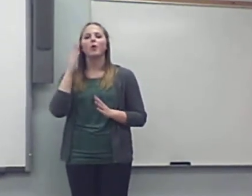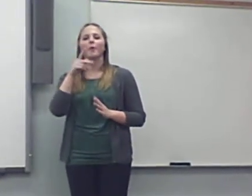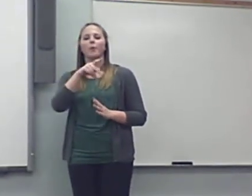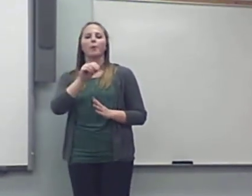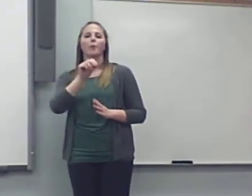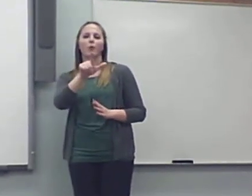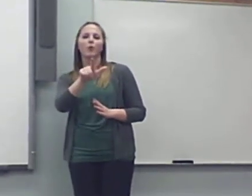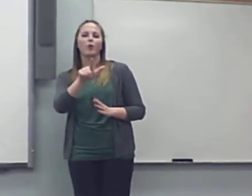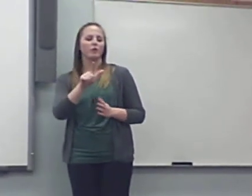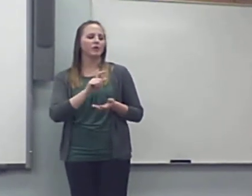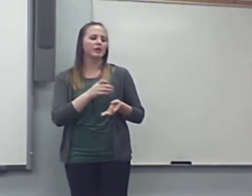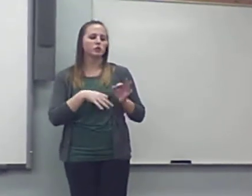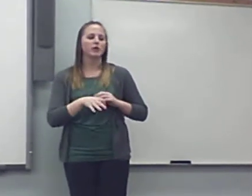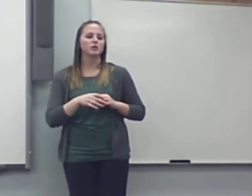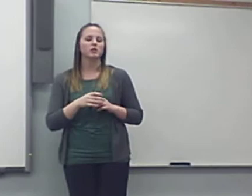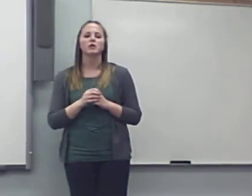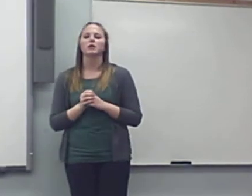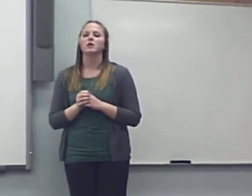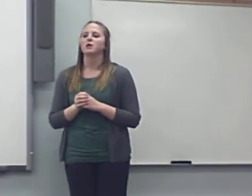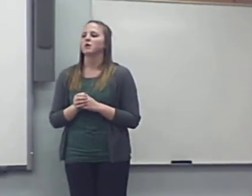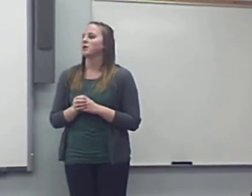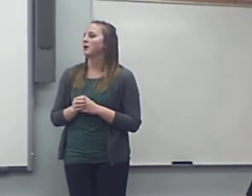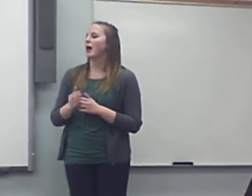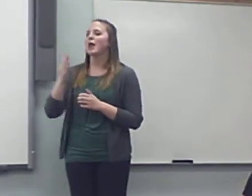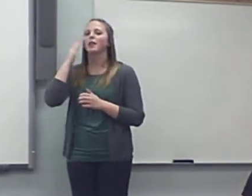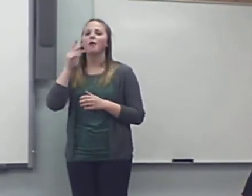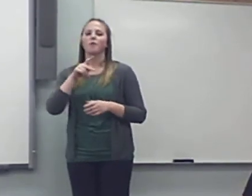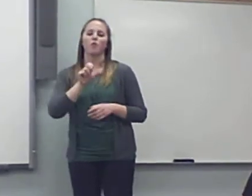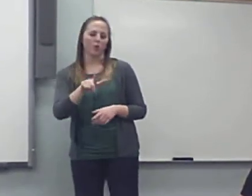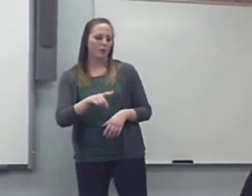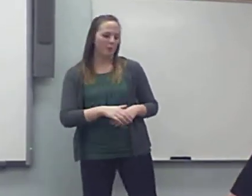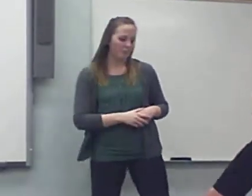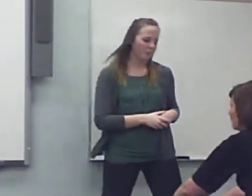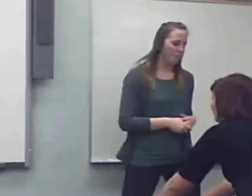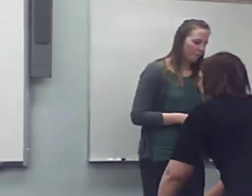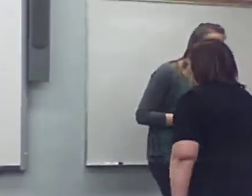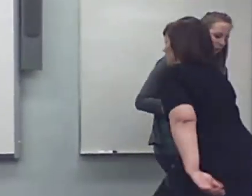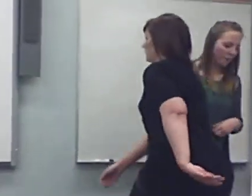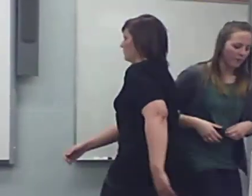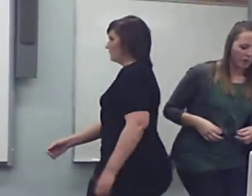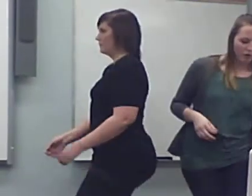second ago, right? Love the game, love the game. So in pool there are lots of different games.